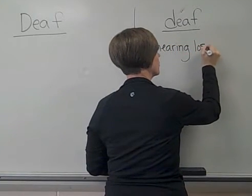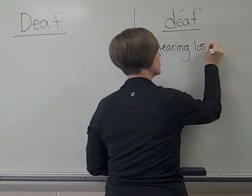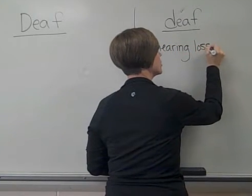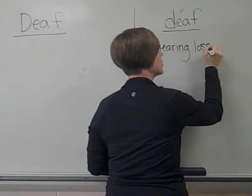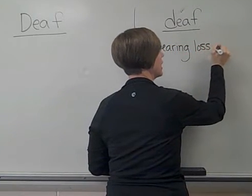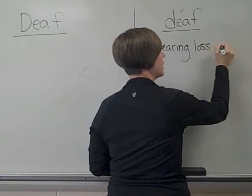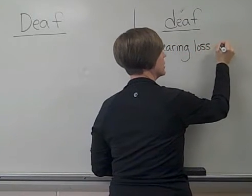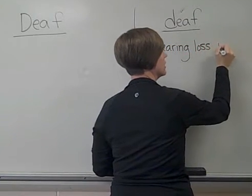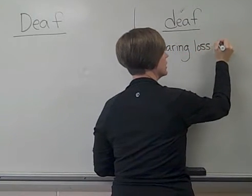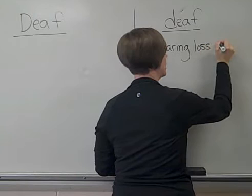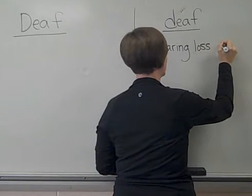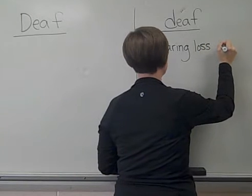So you have a hearing loss